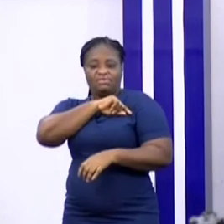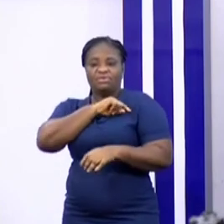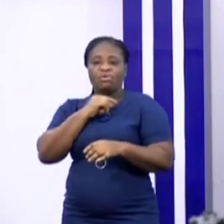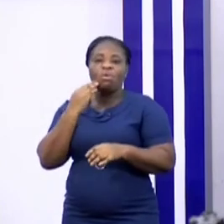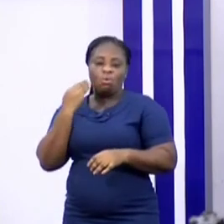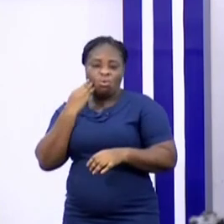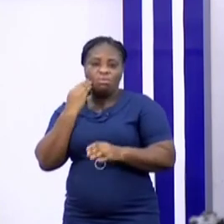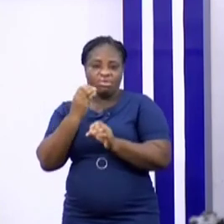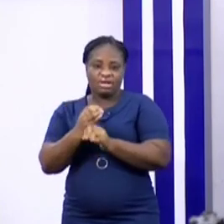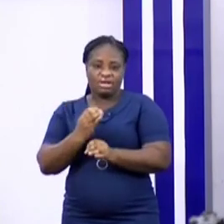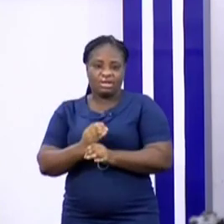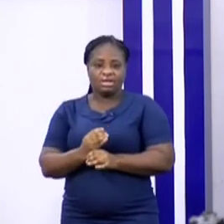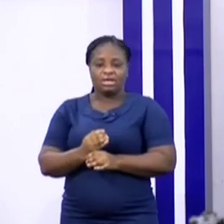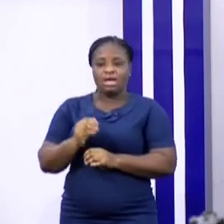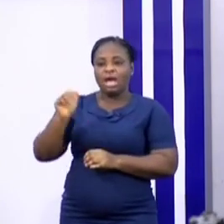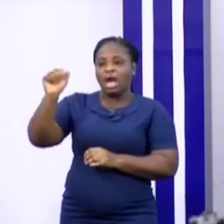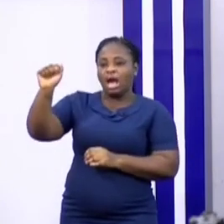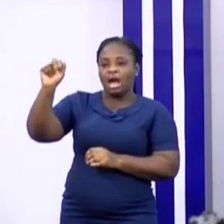from home. Konfanochi